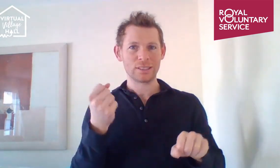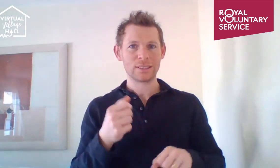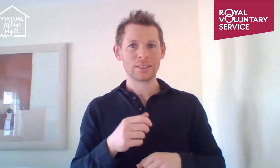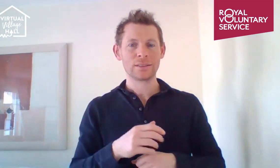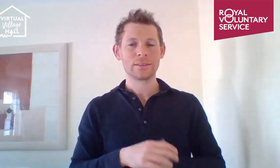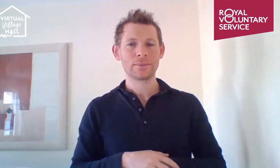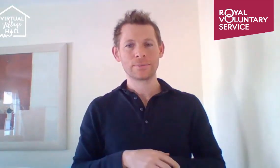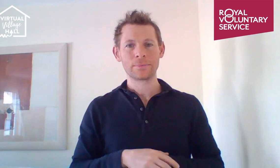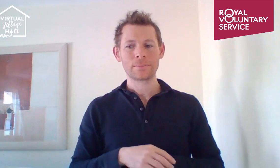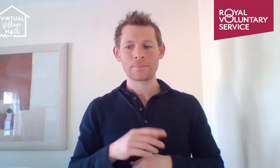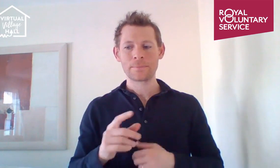degree,